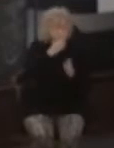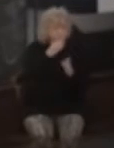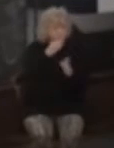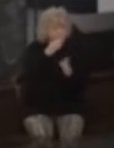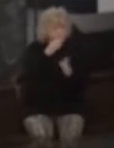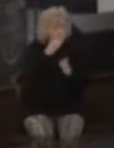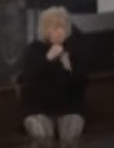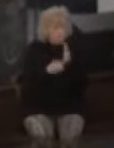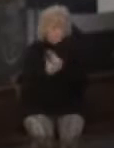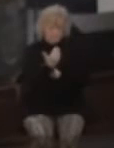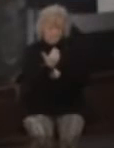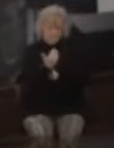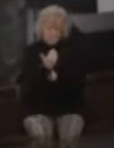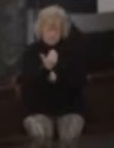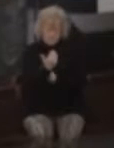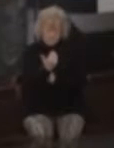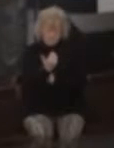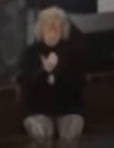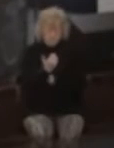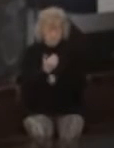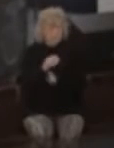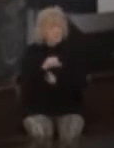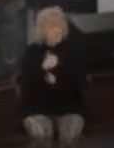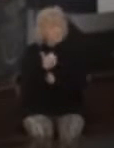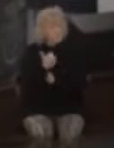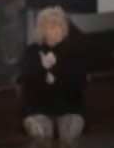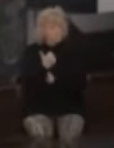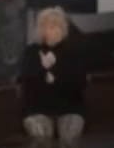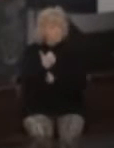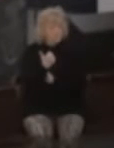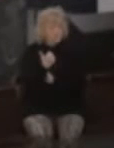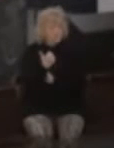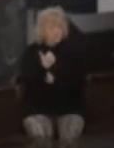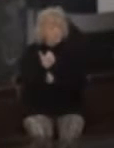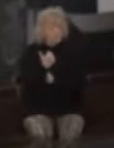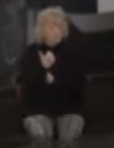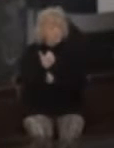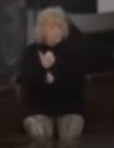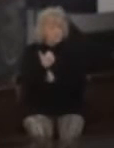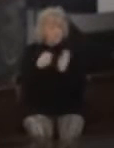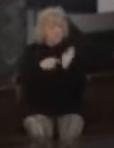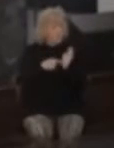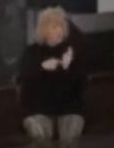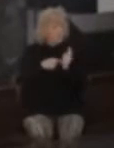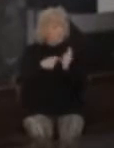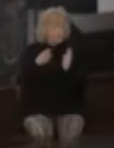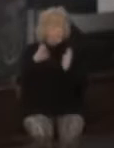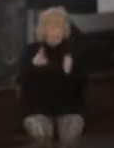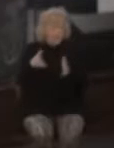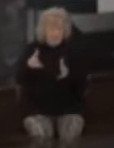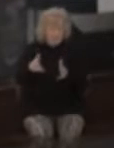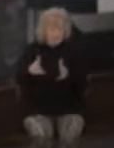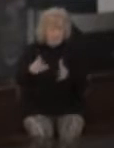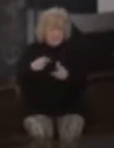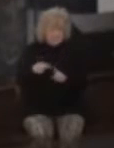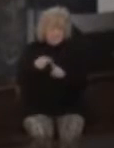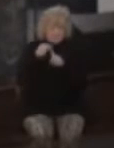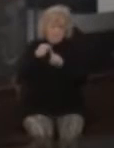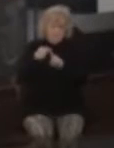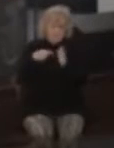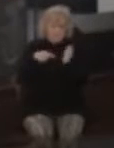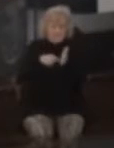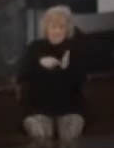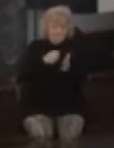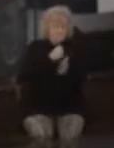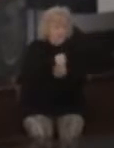Romans chapter 13, verse 8 says, let no debt remain outstanding except the continuing debt to love